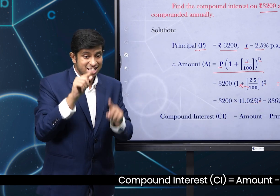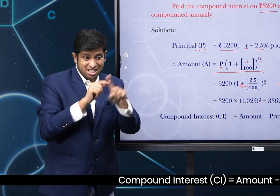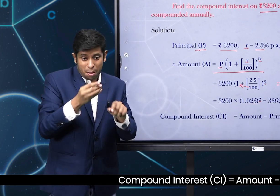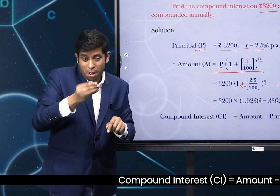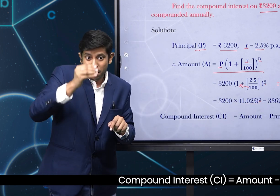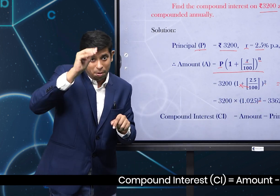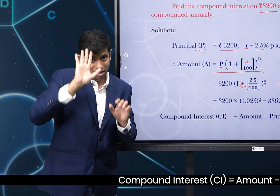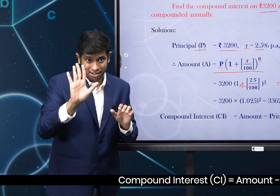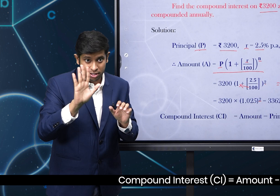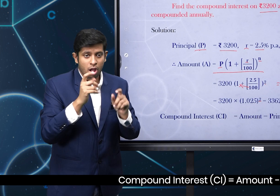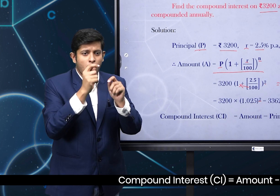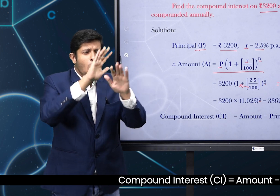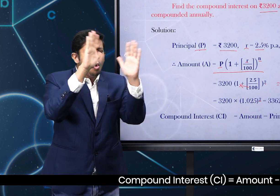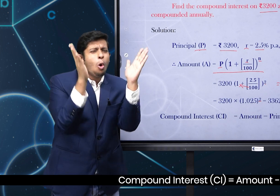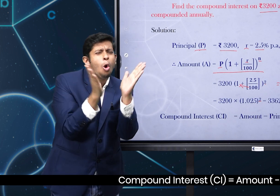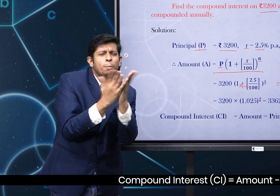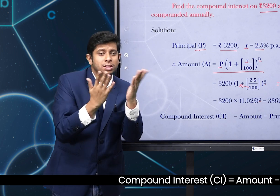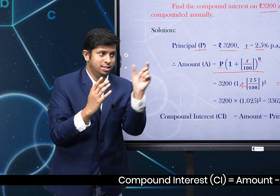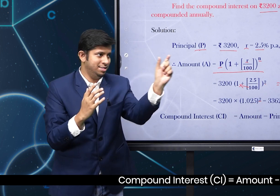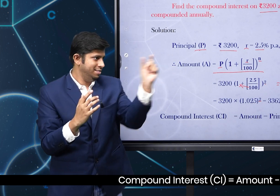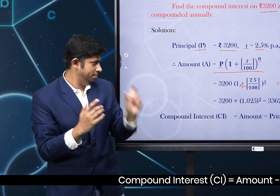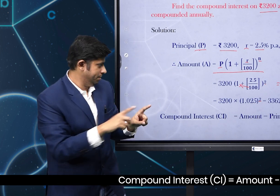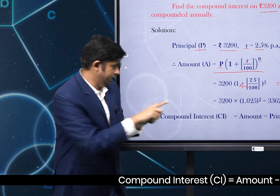Compound interest CI is equal to amount minus principal,